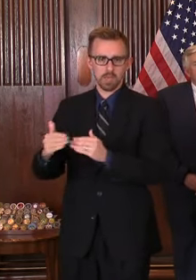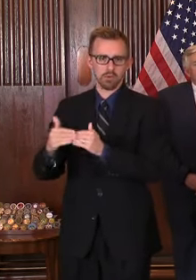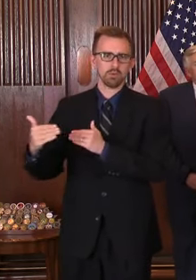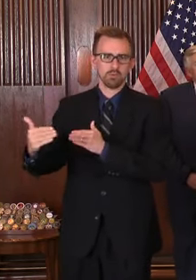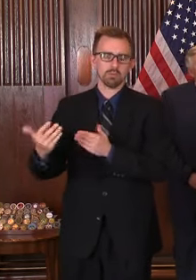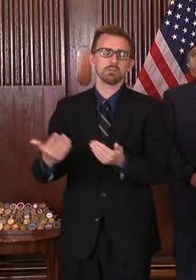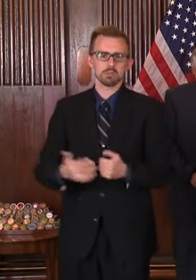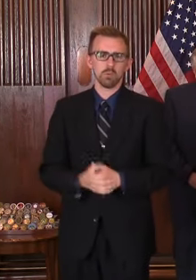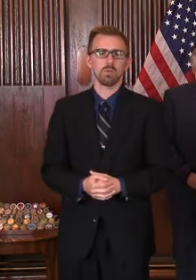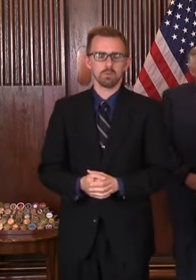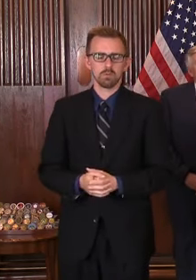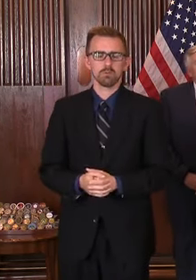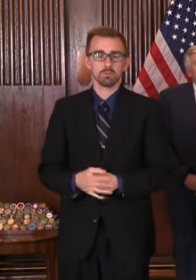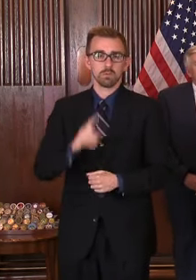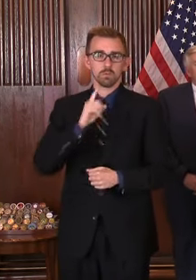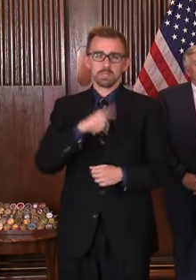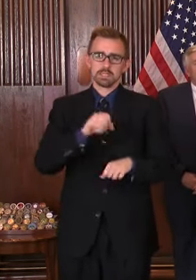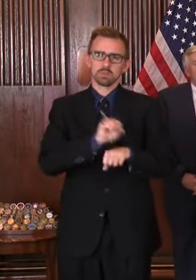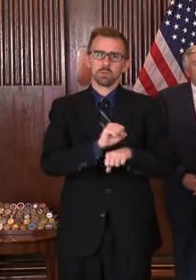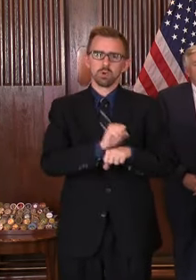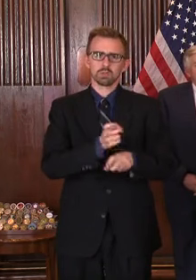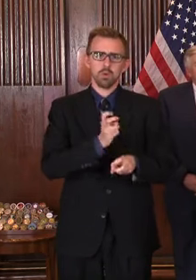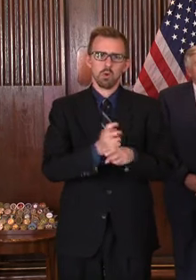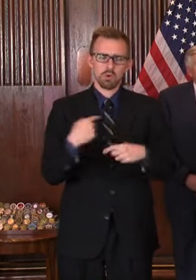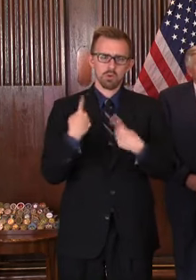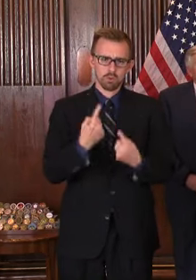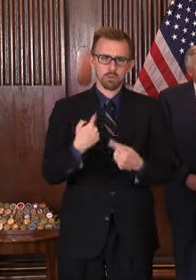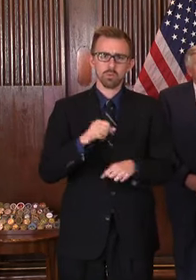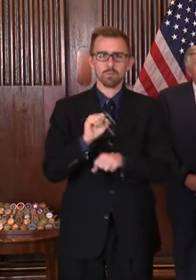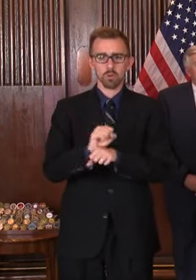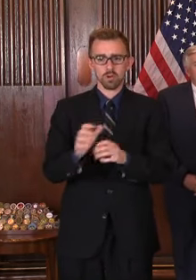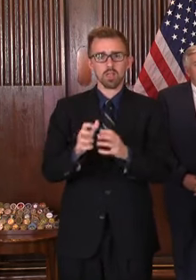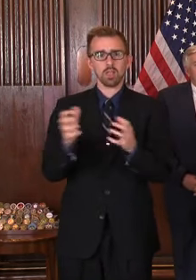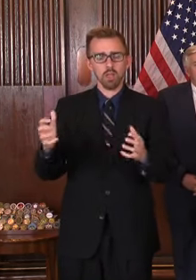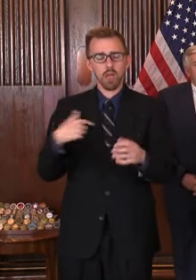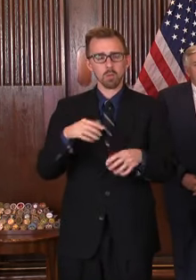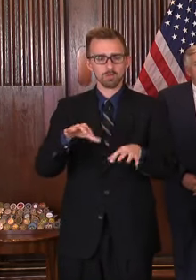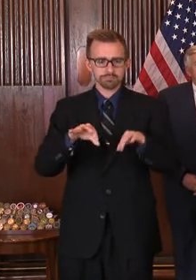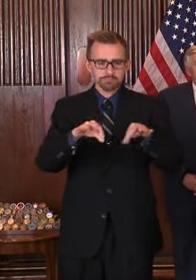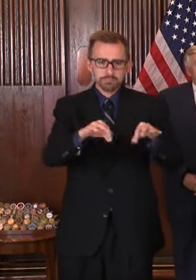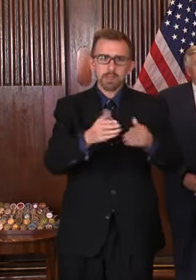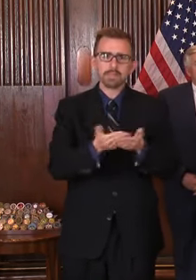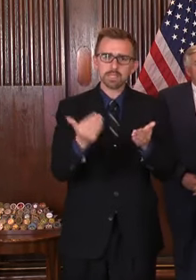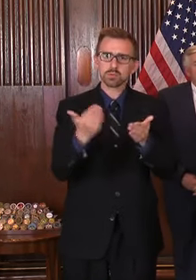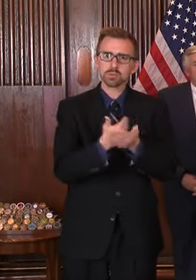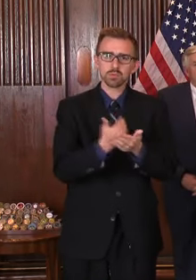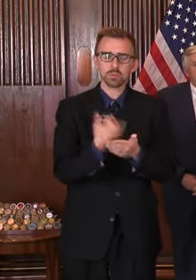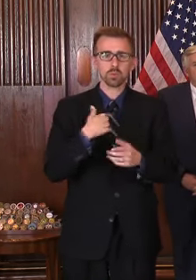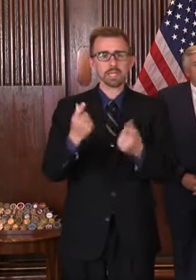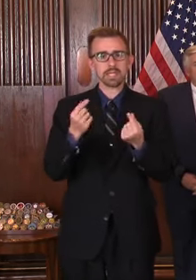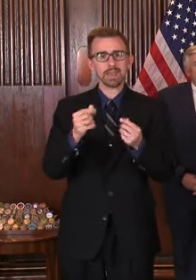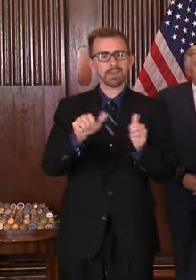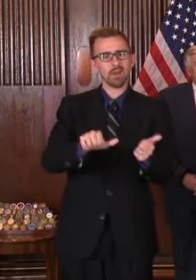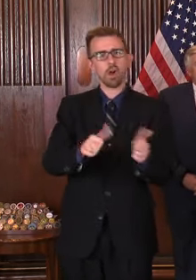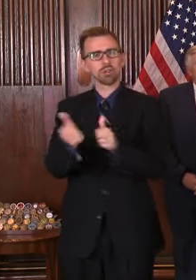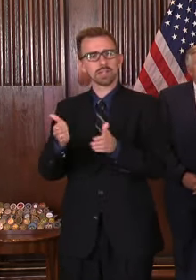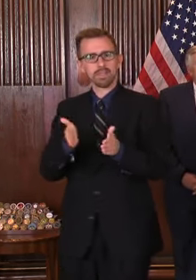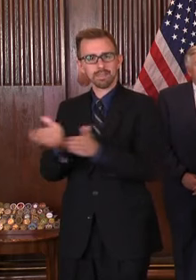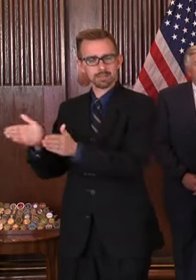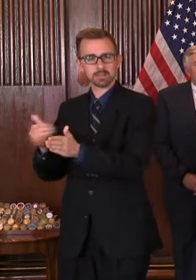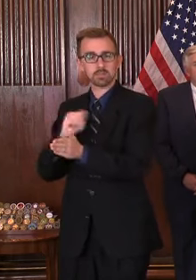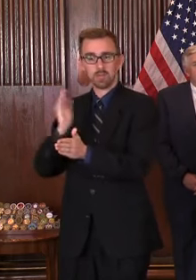it's been quite an effort. It's been a lot of work. We've made some discoveries. We've done some things that we wouldn't have thought we would have ever have